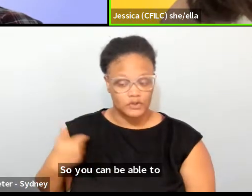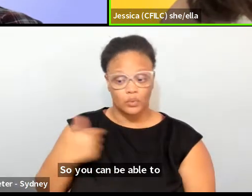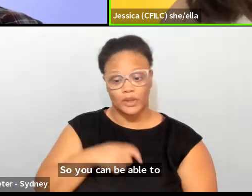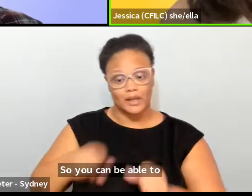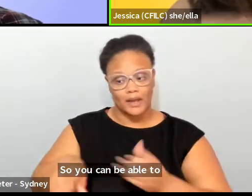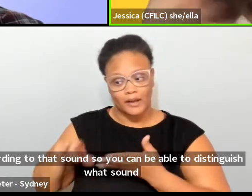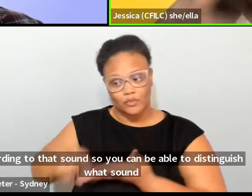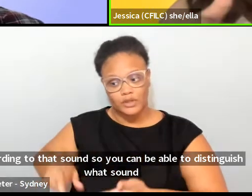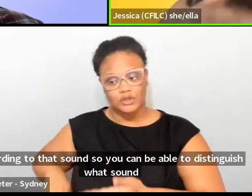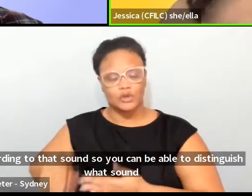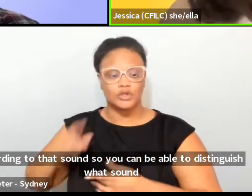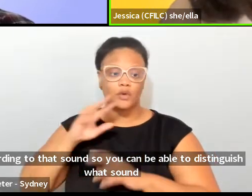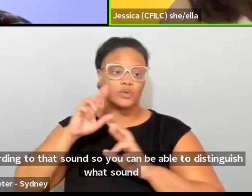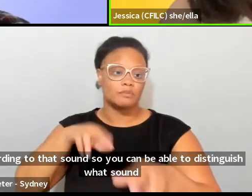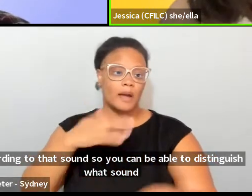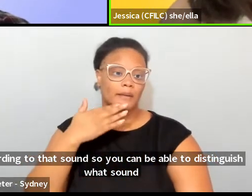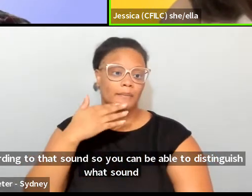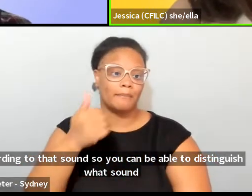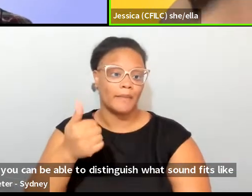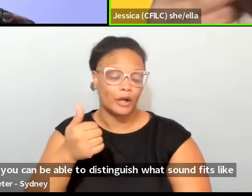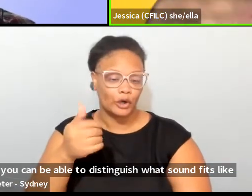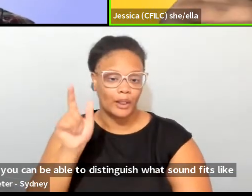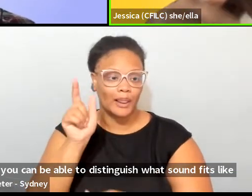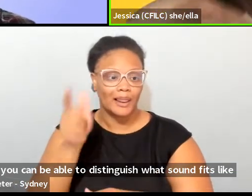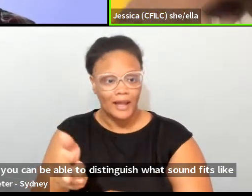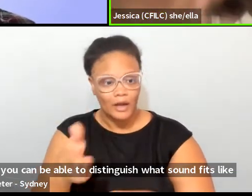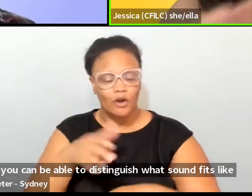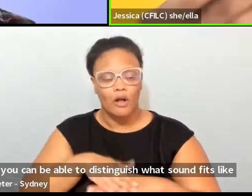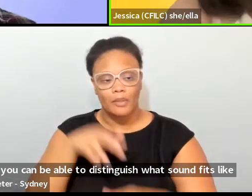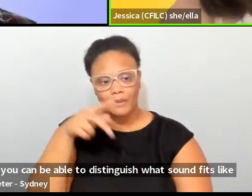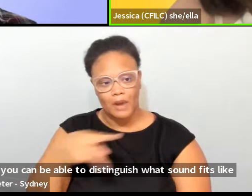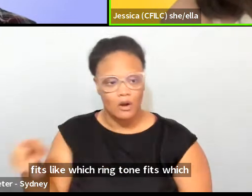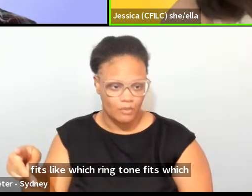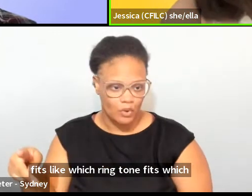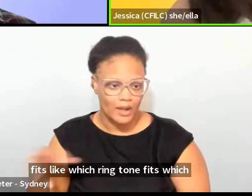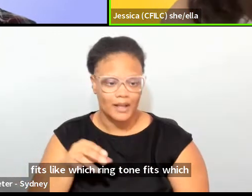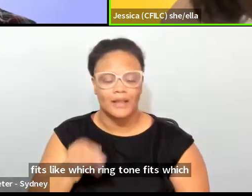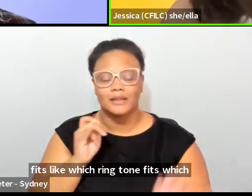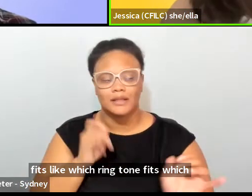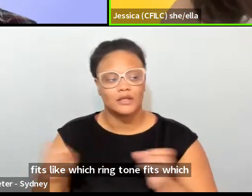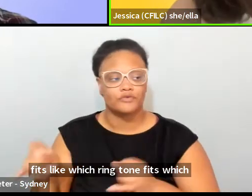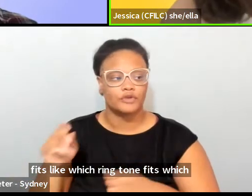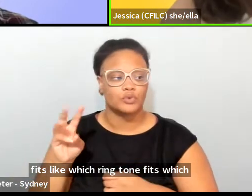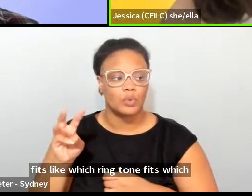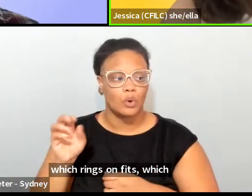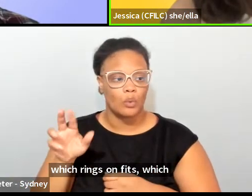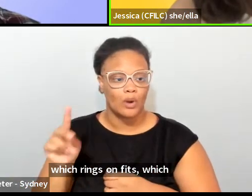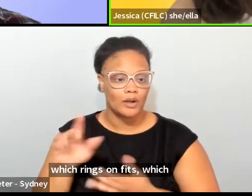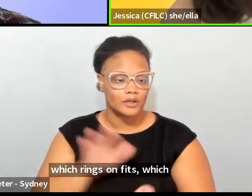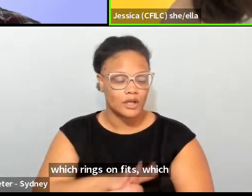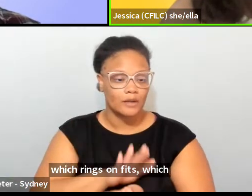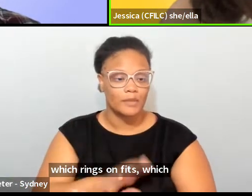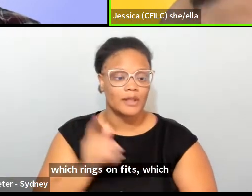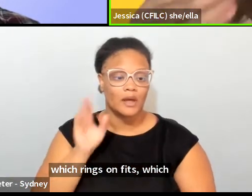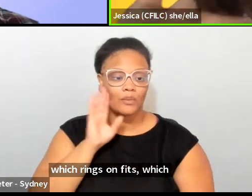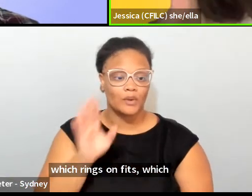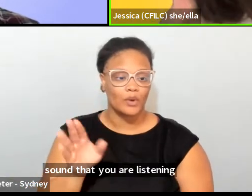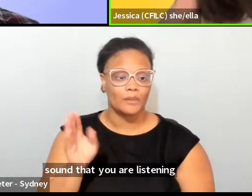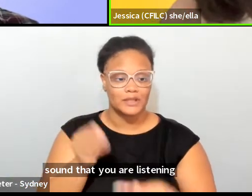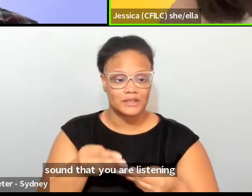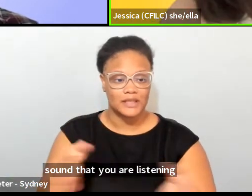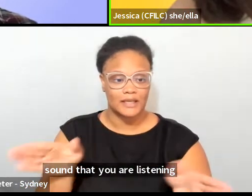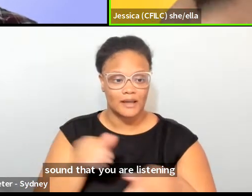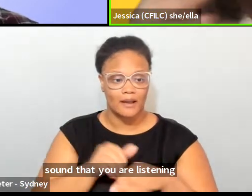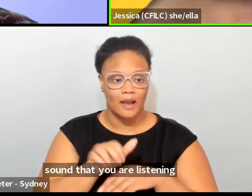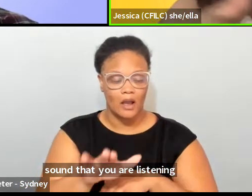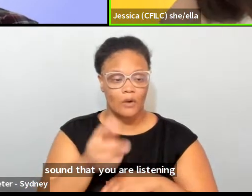to respond in the best format through the PowerPoint and then the individual Word doc that we are going to be sending out. Because that's